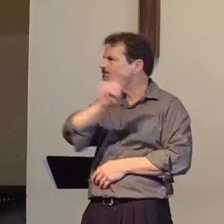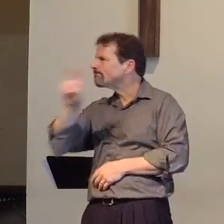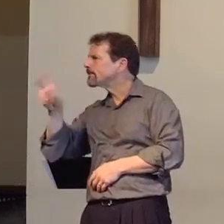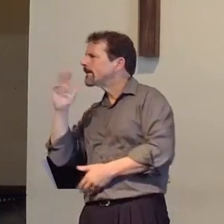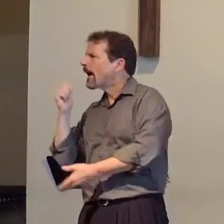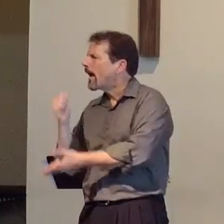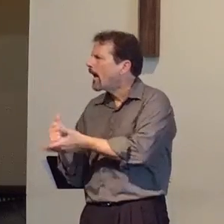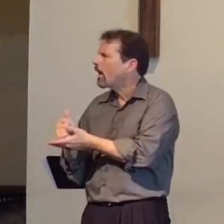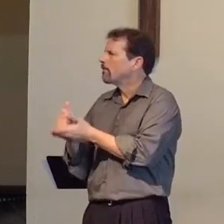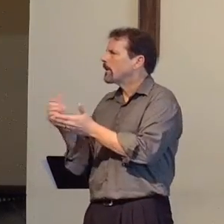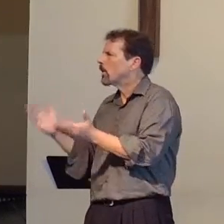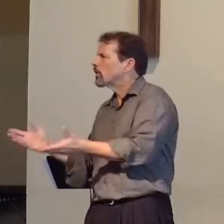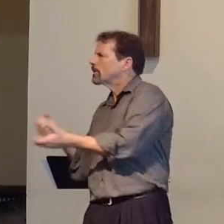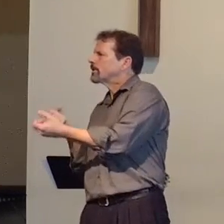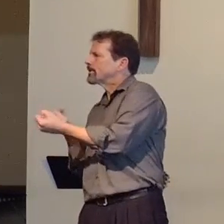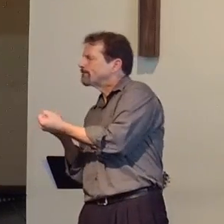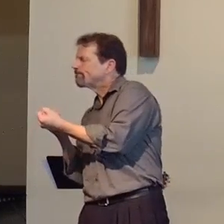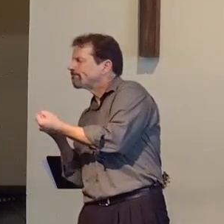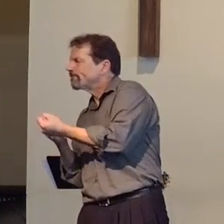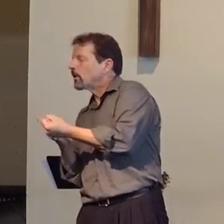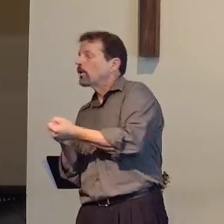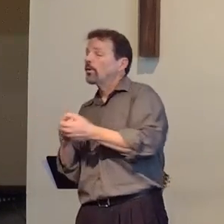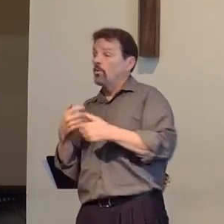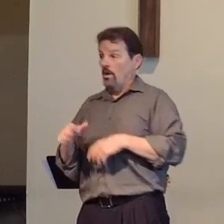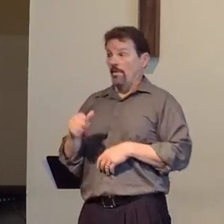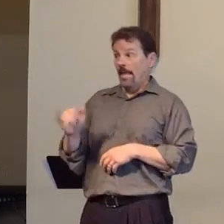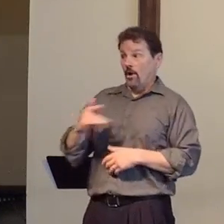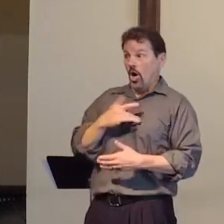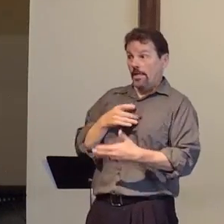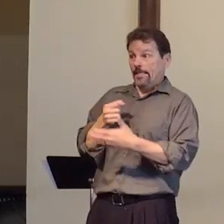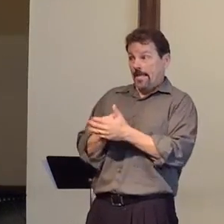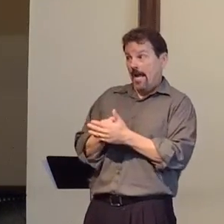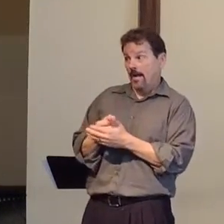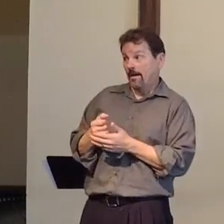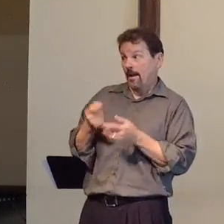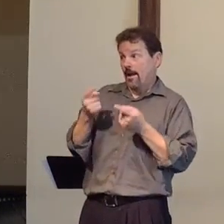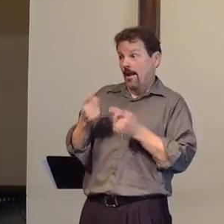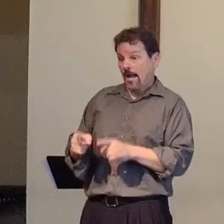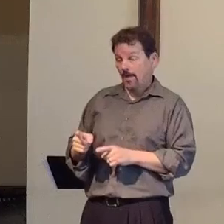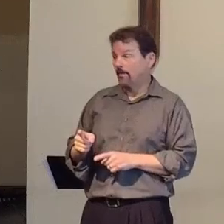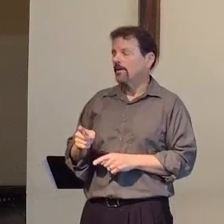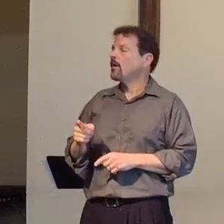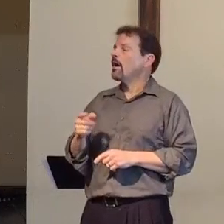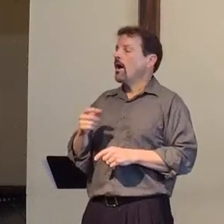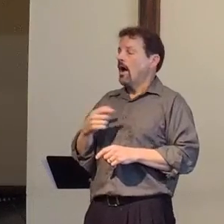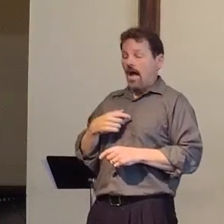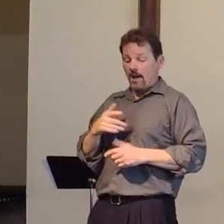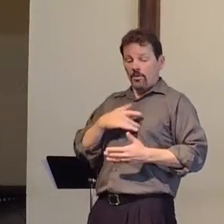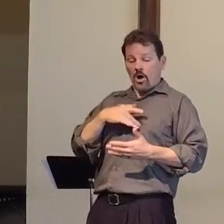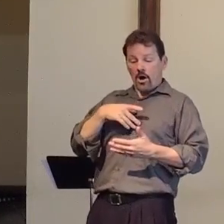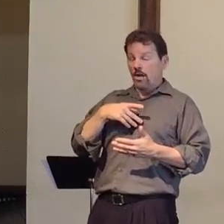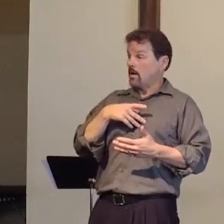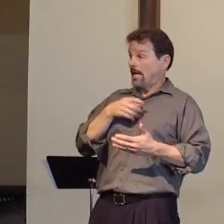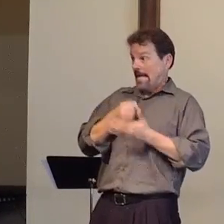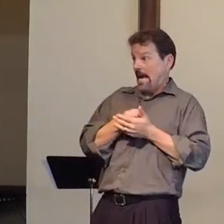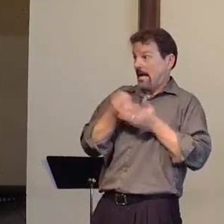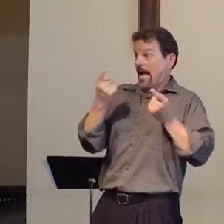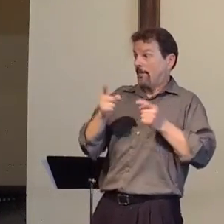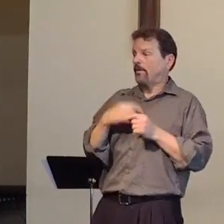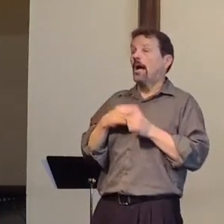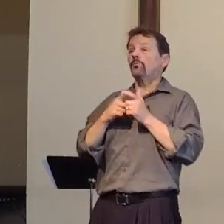can. So unfortunately for me, when this happens, when I have my heart attack, I face planted. And so my face was a